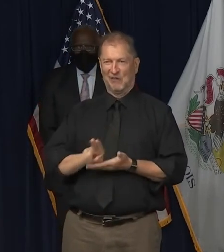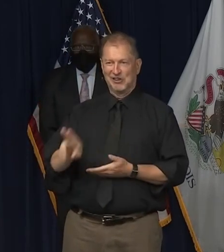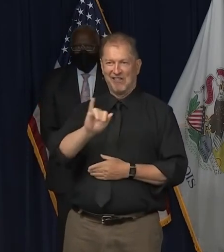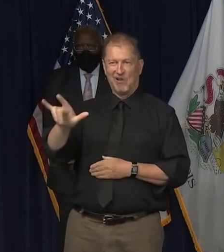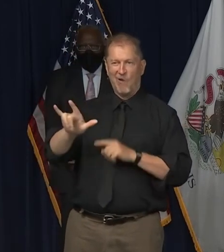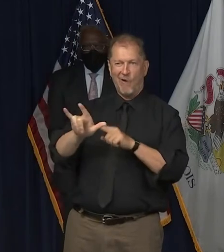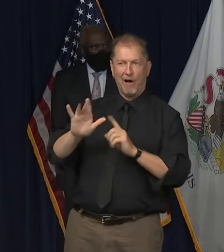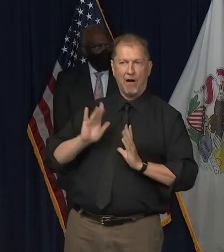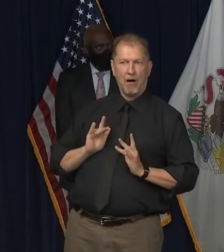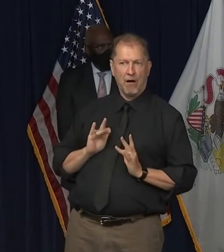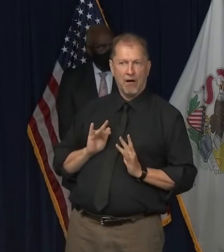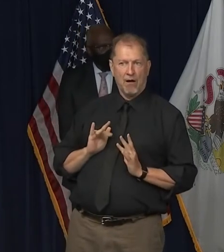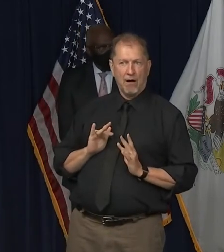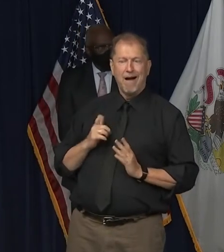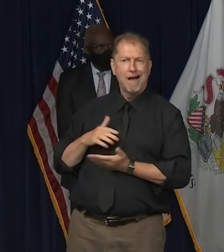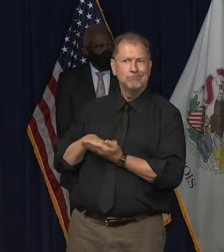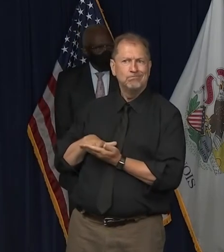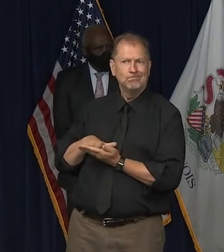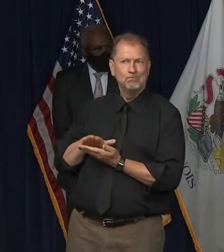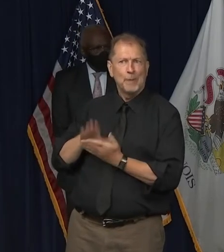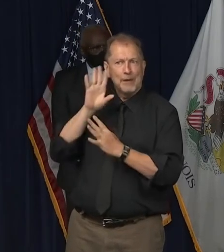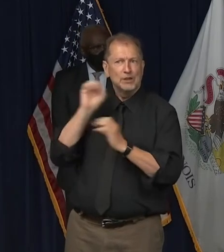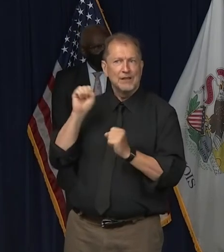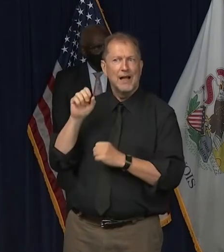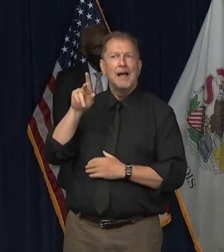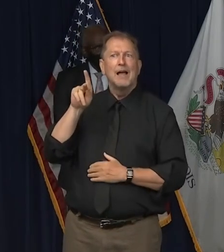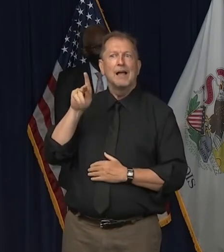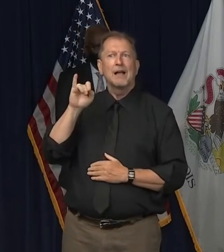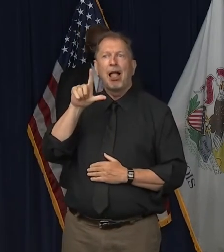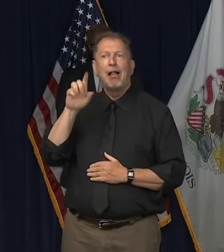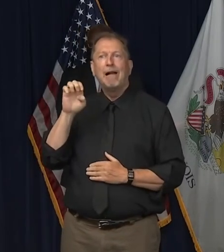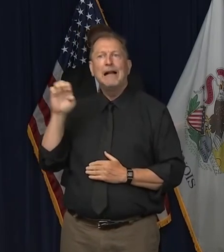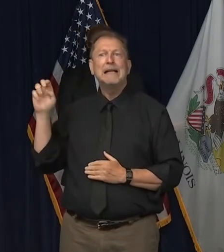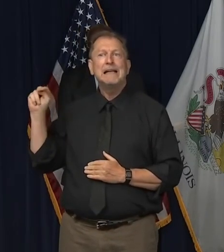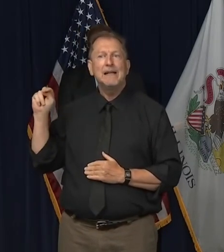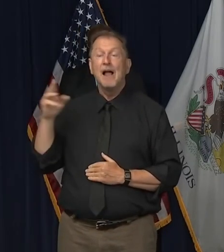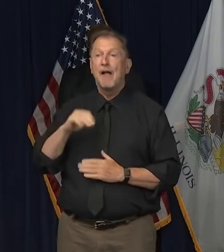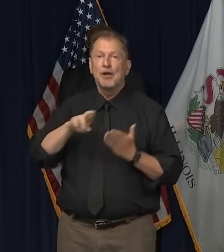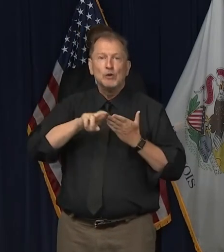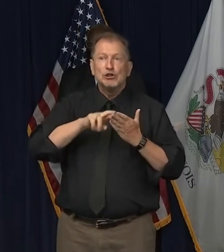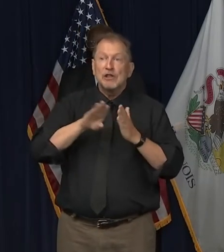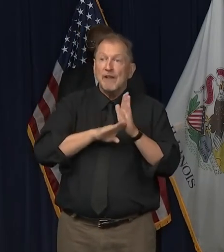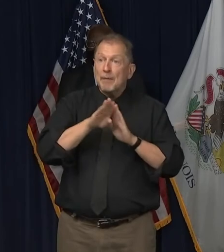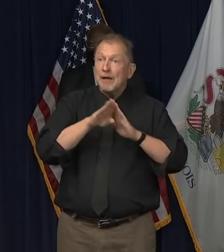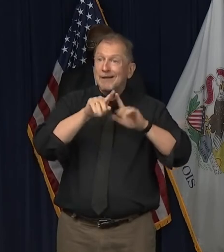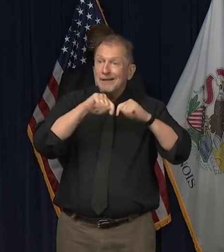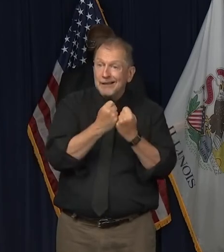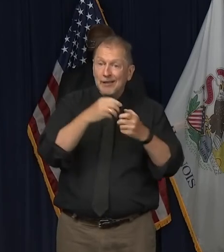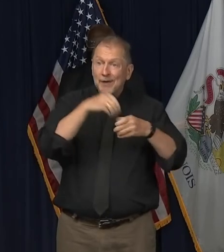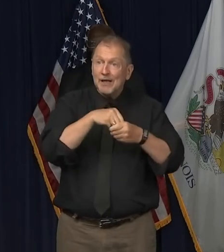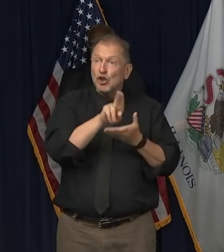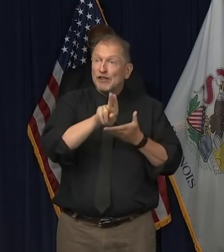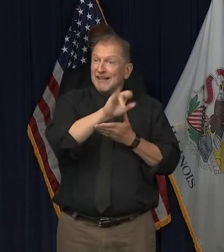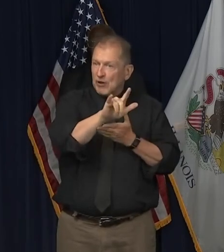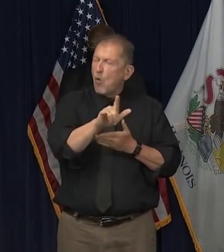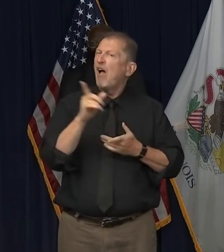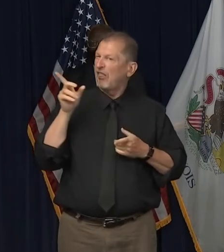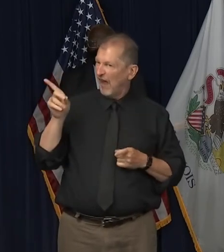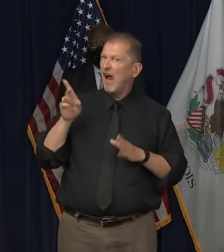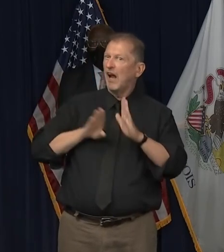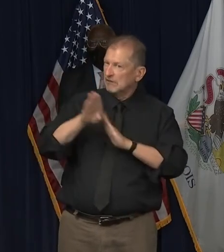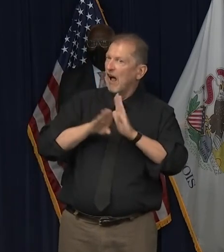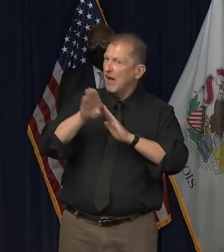Illinois. I want to applaud President Killeen and the entire research and development team at University of Illinois. I also want to acknowledge the